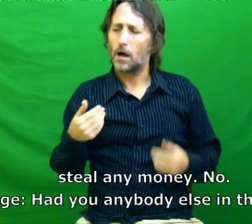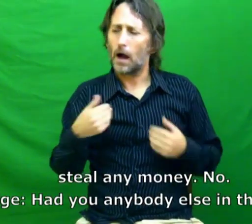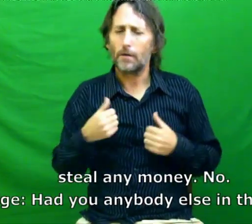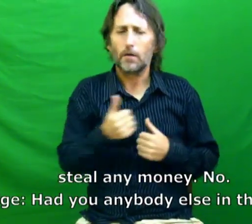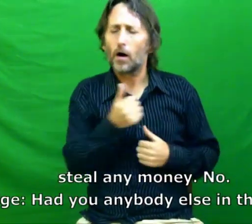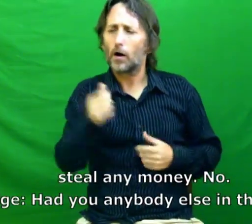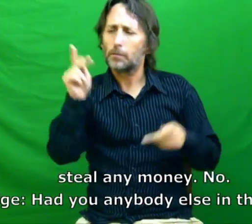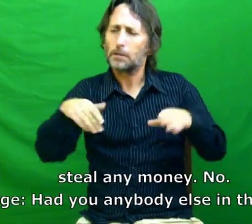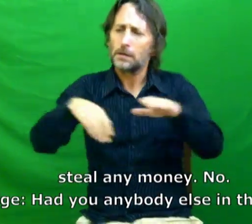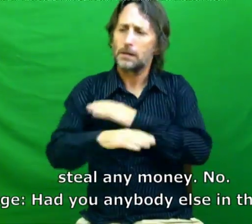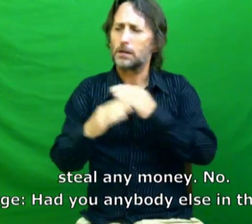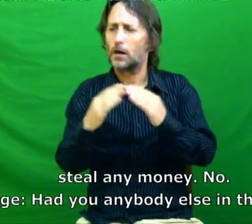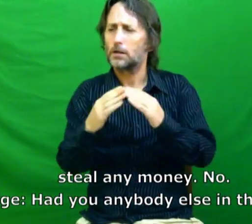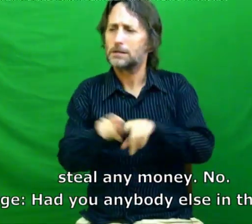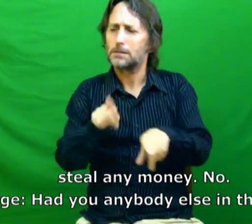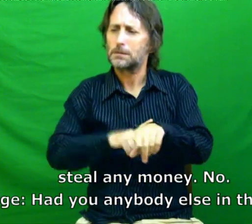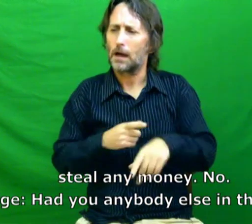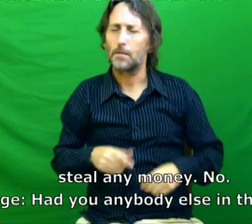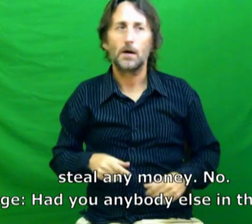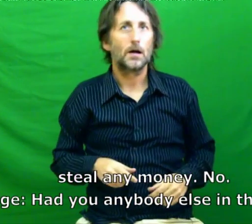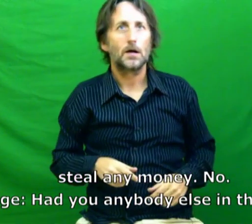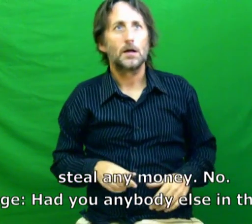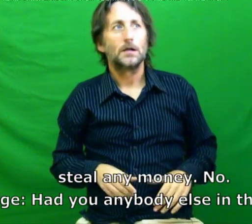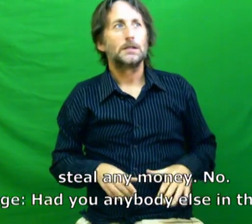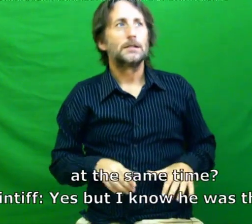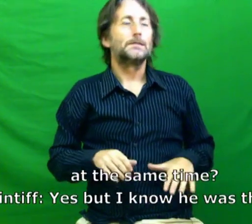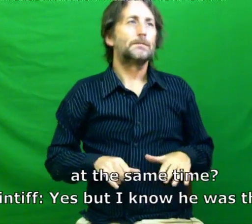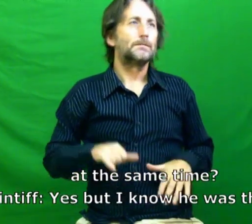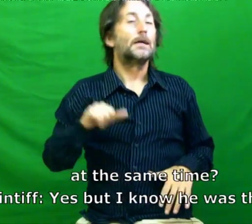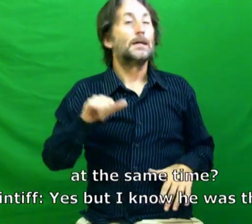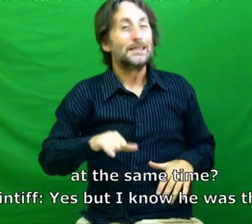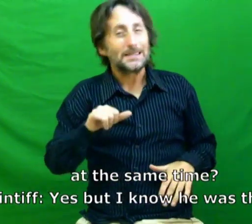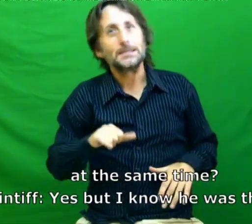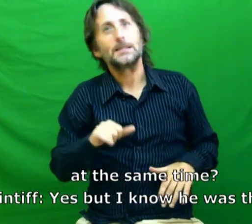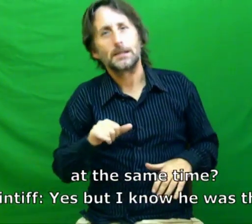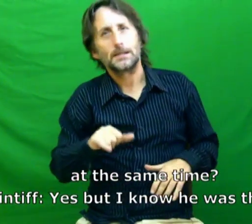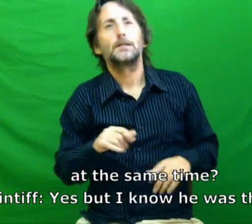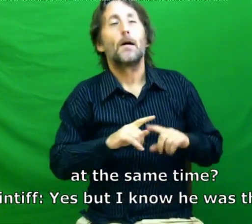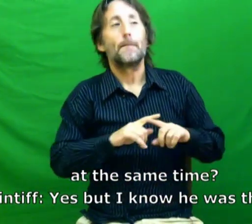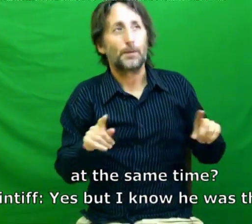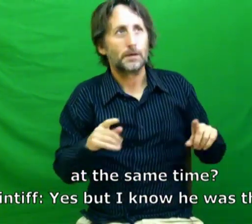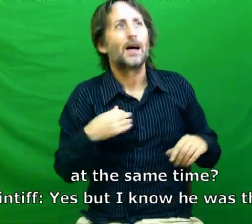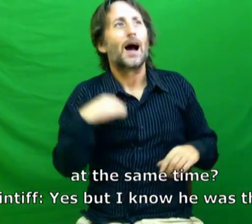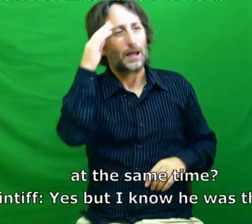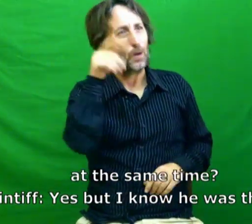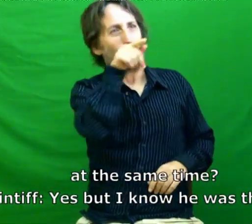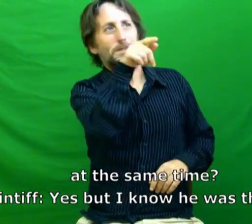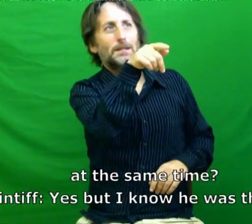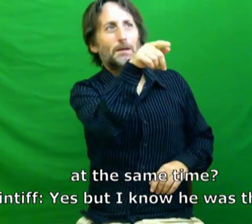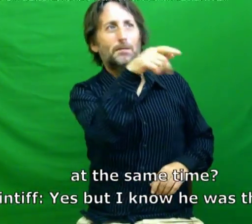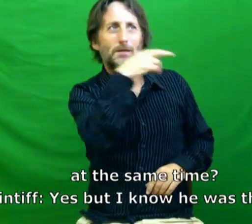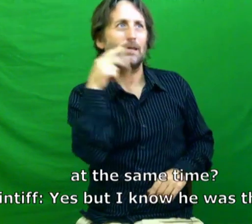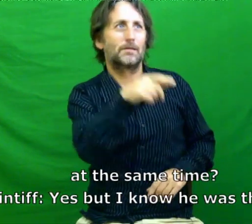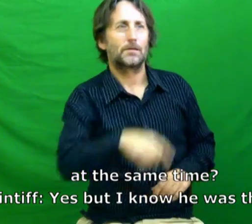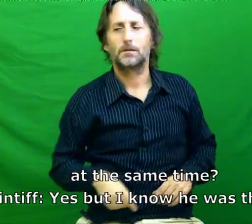you anybody else in the house at the same time?" The plaintiff says, "Yes, but I know he was the thief." The judge. "Why do you think he